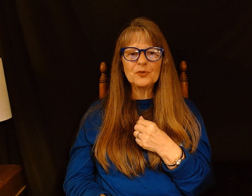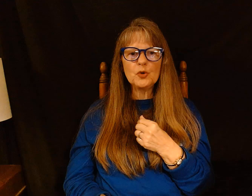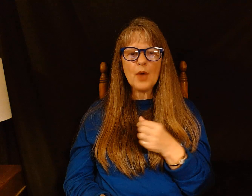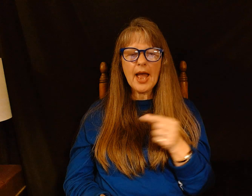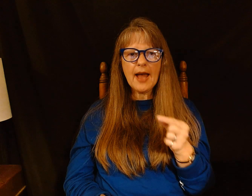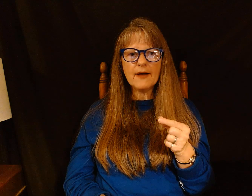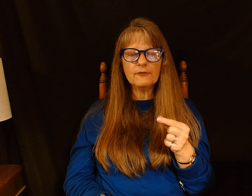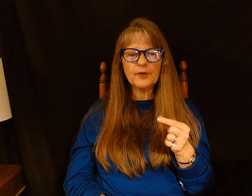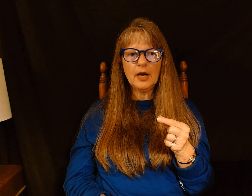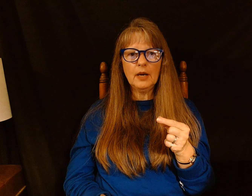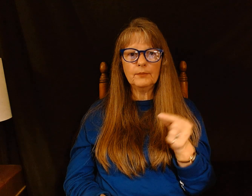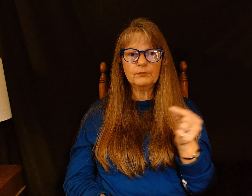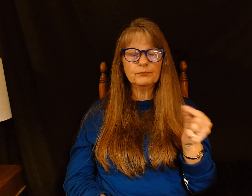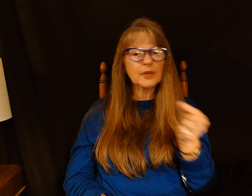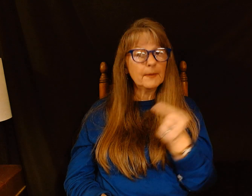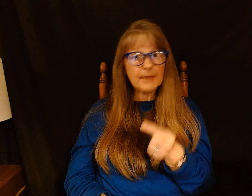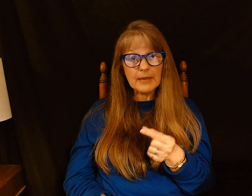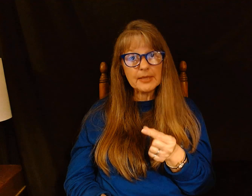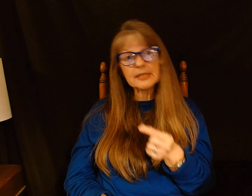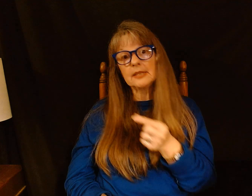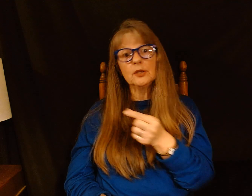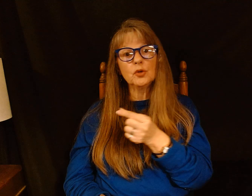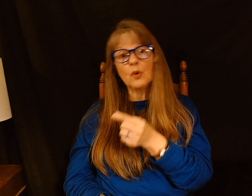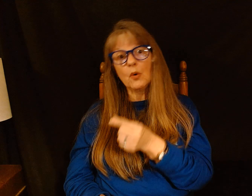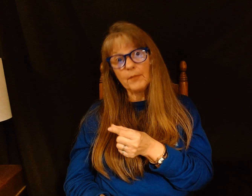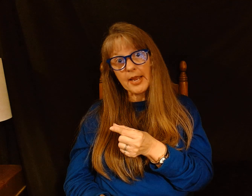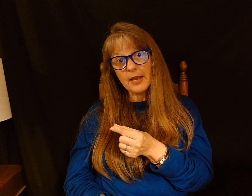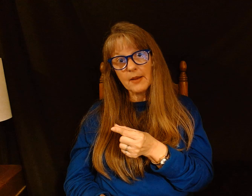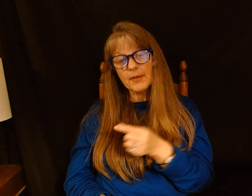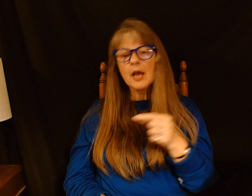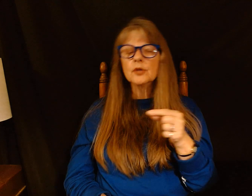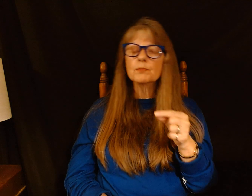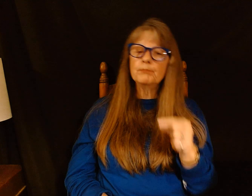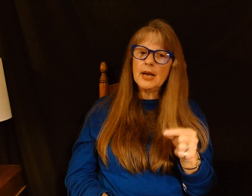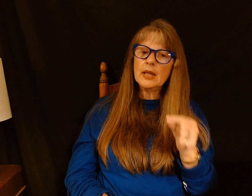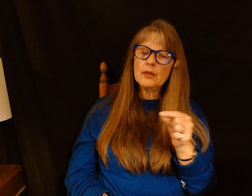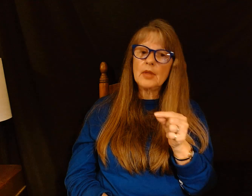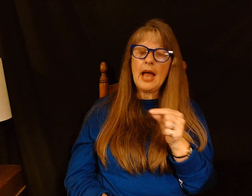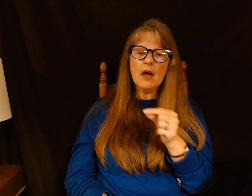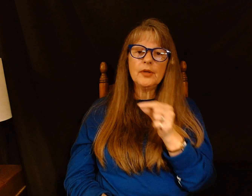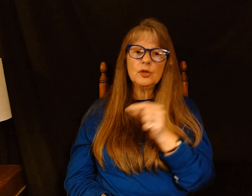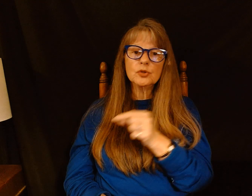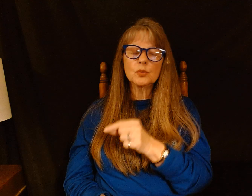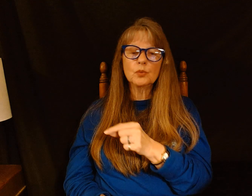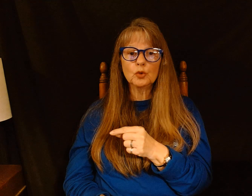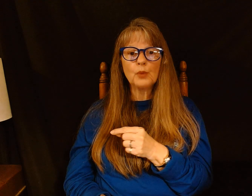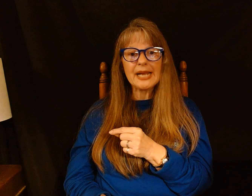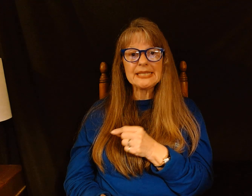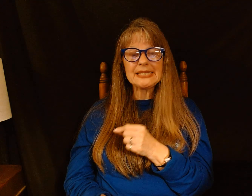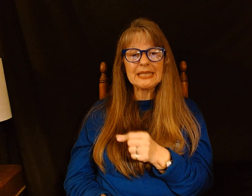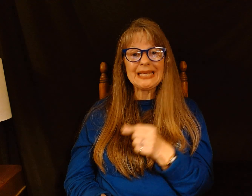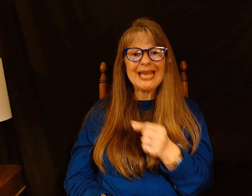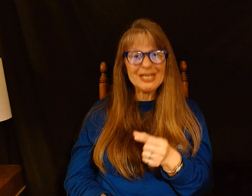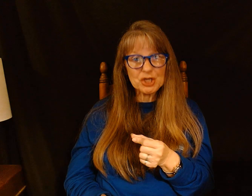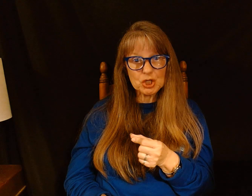You have commandments, and then you obey them. But how they use the word